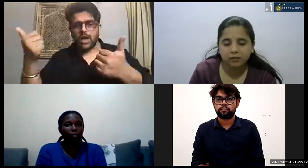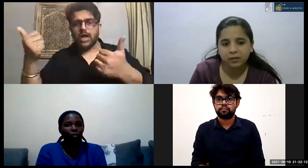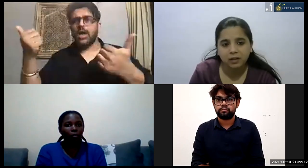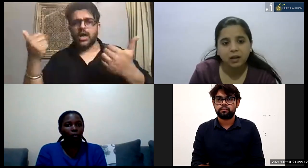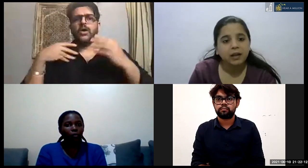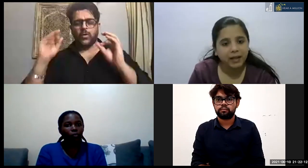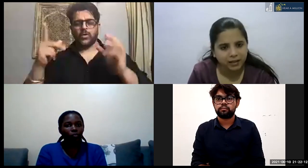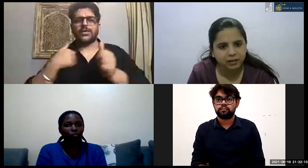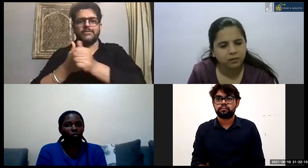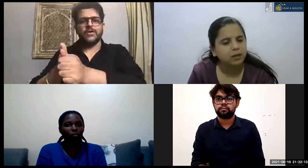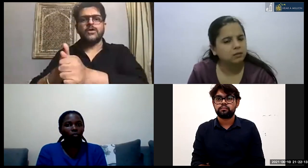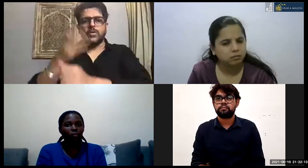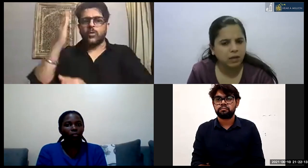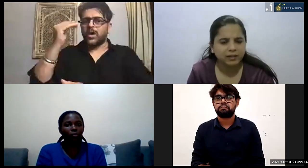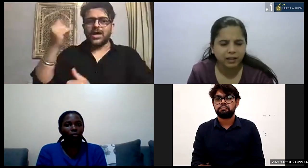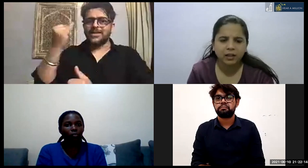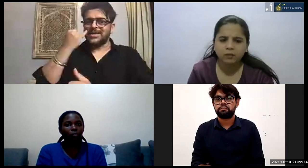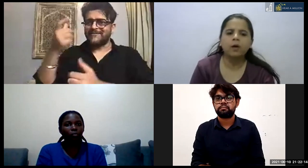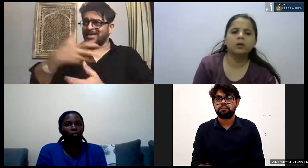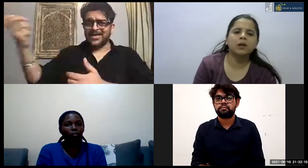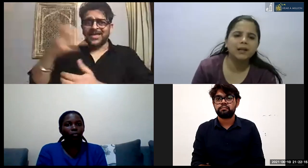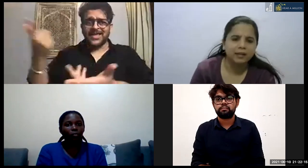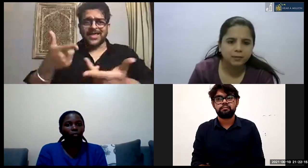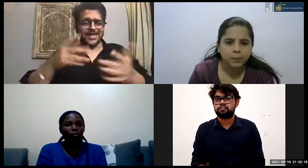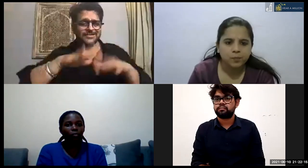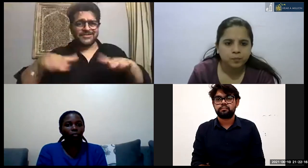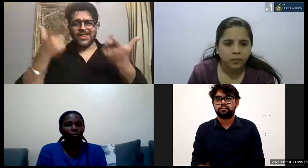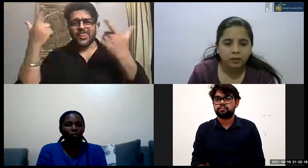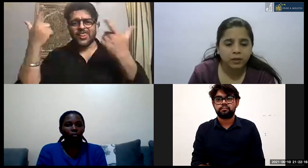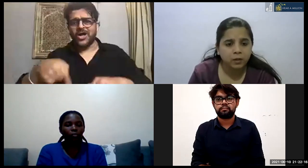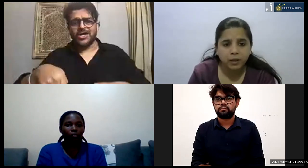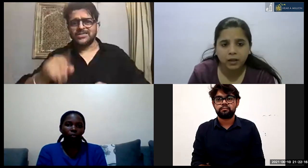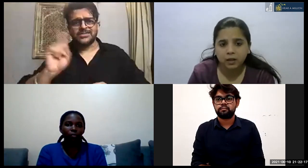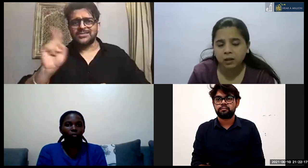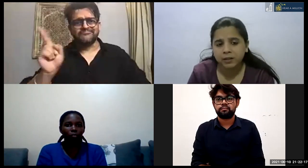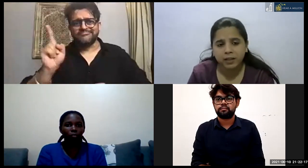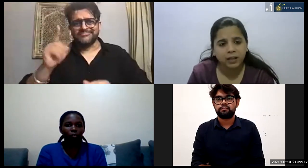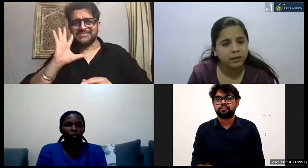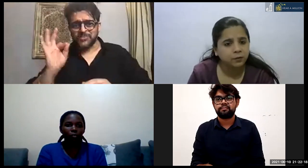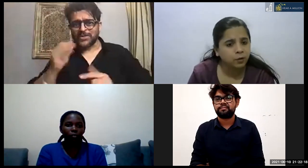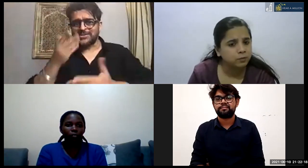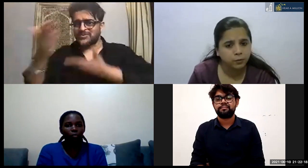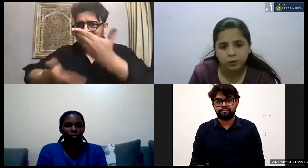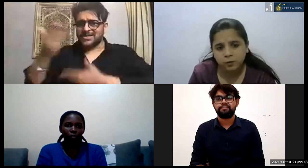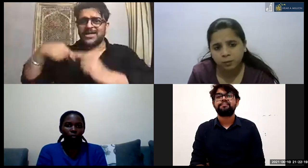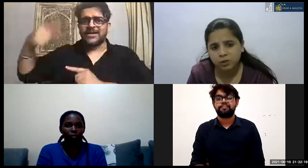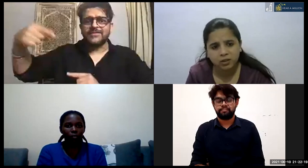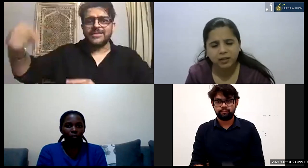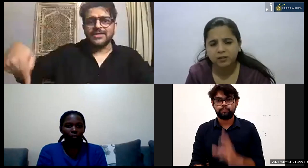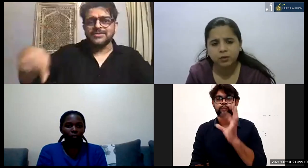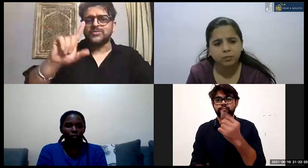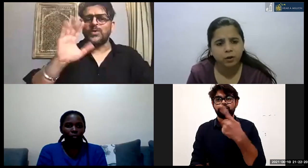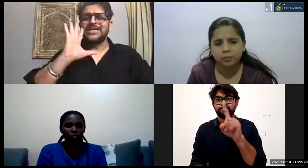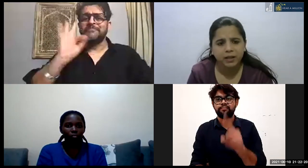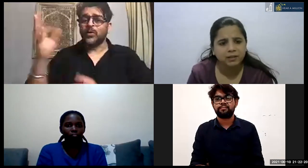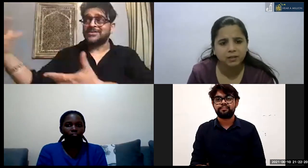children, and they will get it, they will, I think they will follow the guidelines. If they will be taking away the phones from the children,